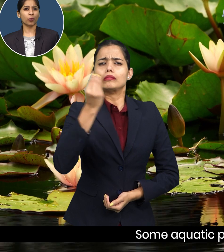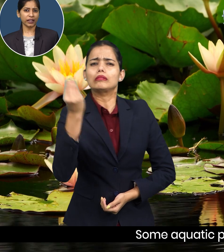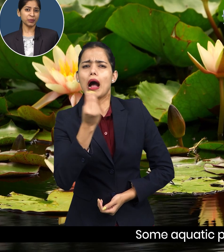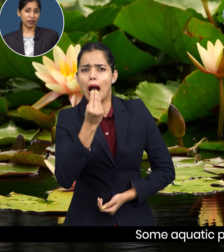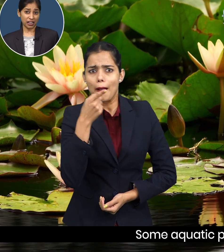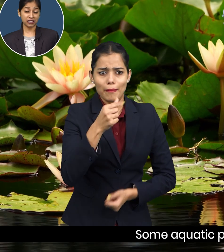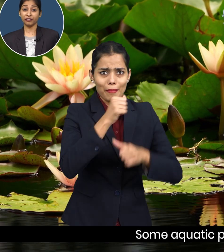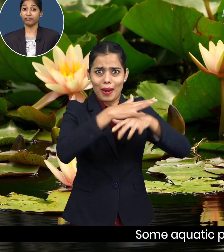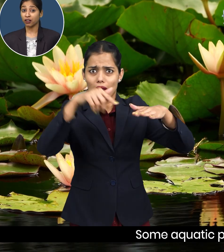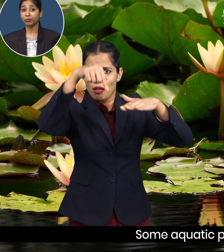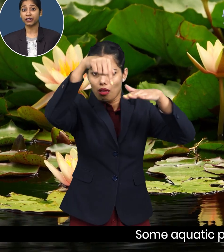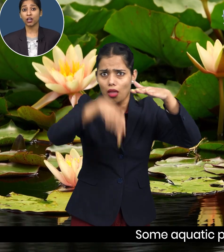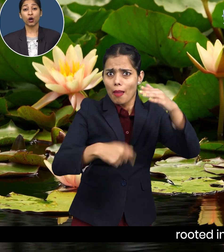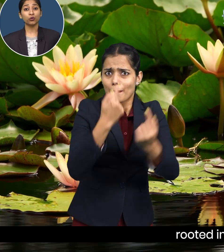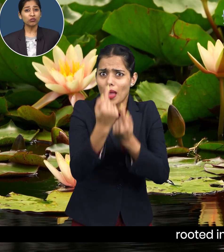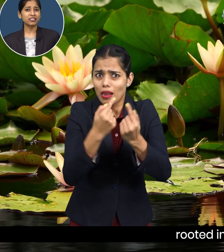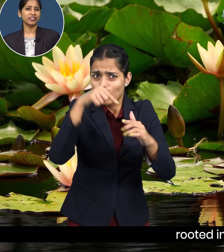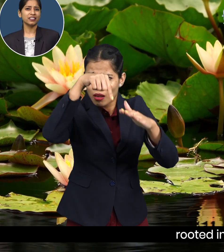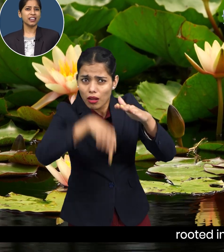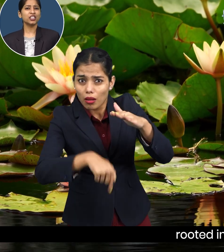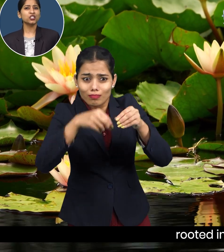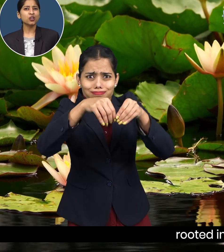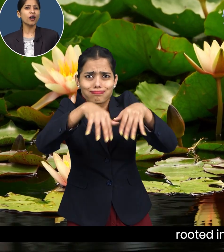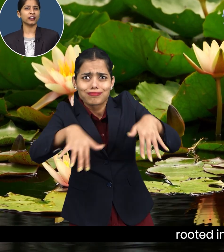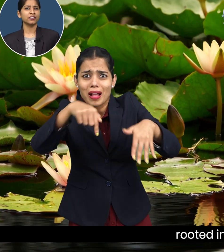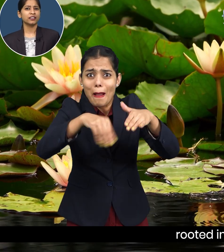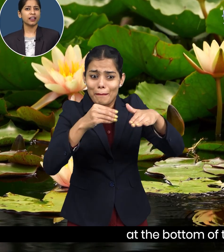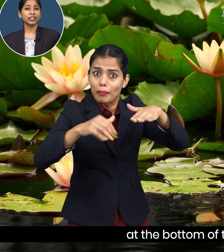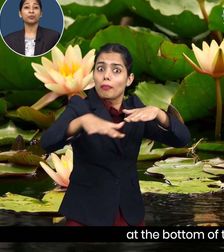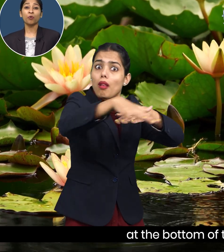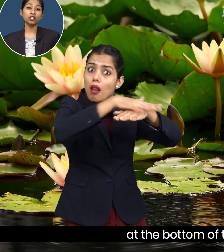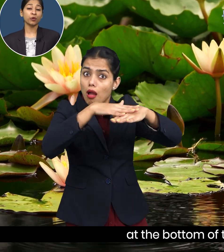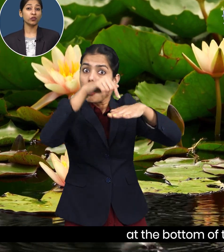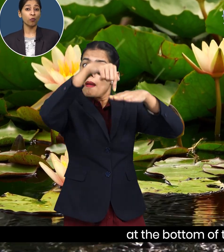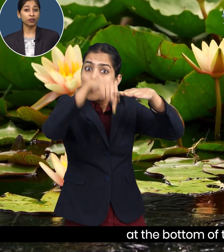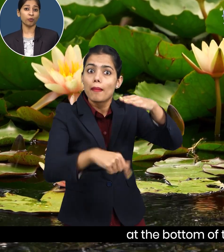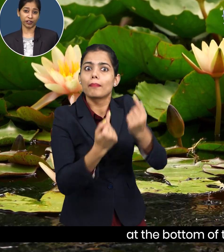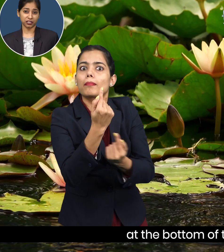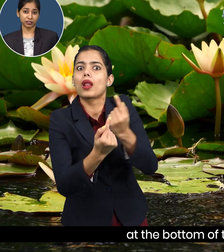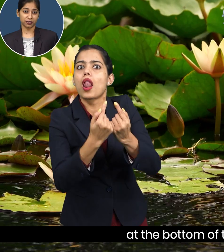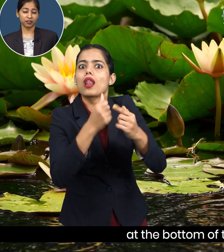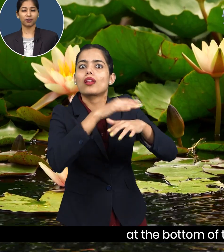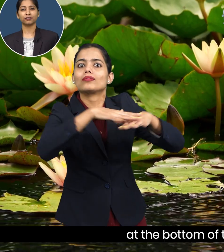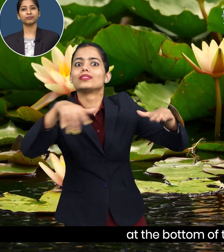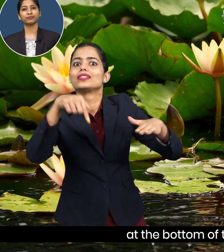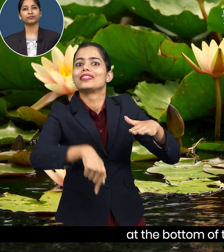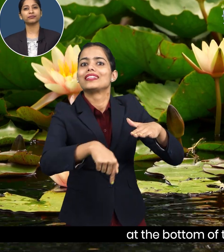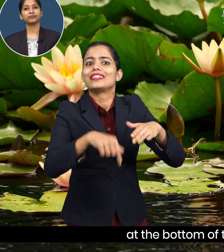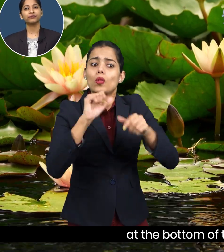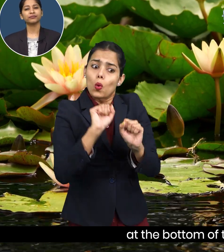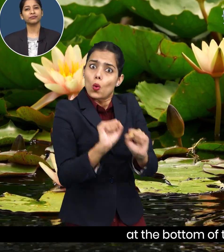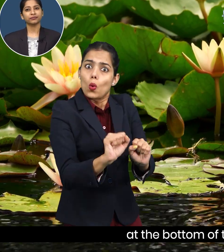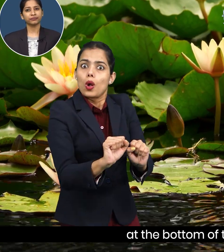Some aquatic plants are firmly rooted in the soil at the bottom of the water bodies.